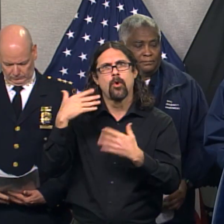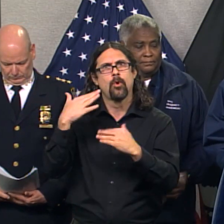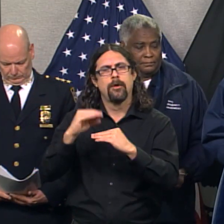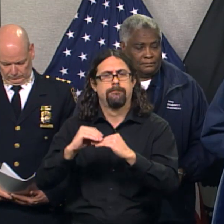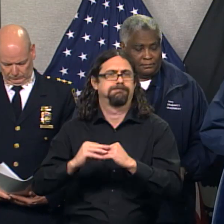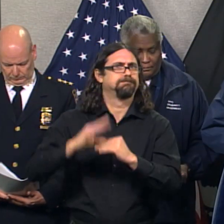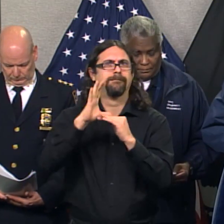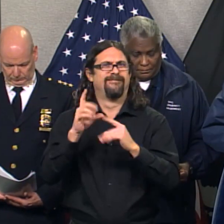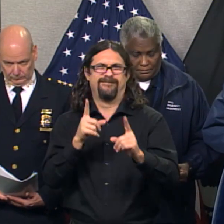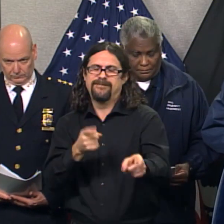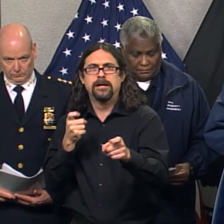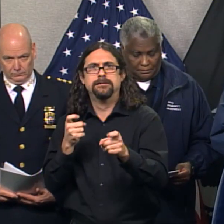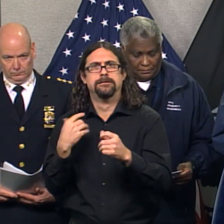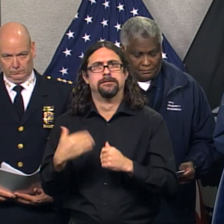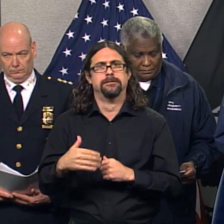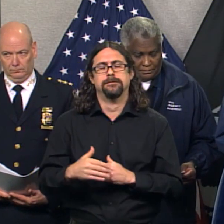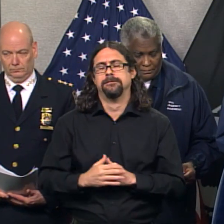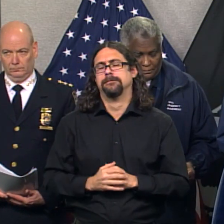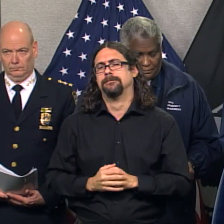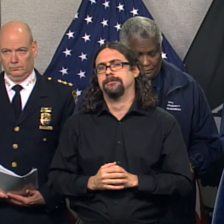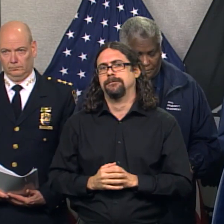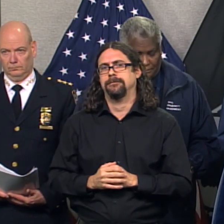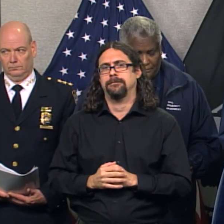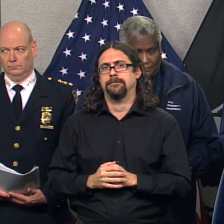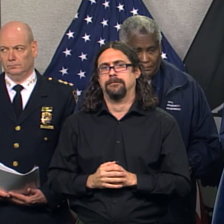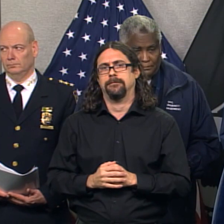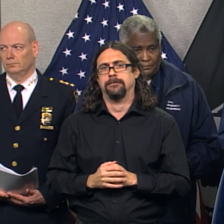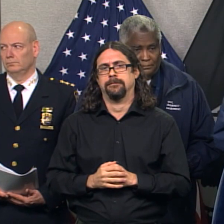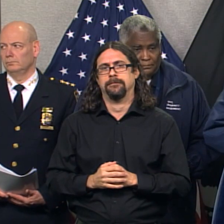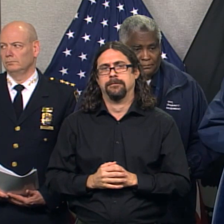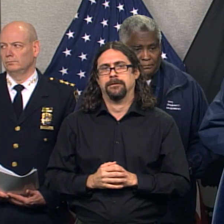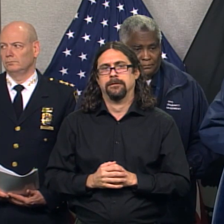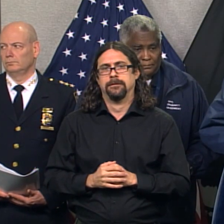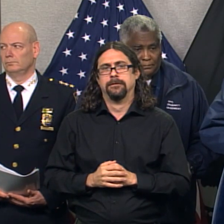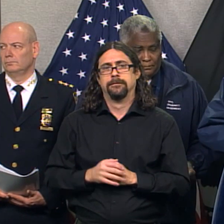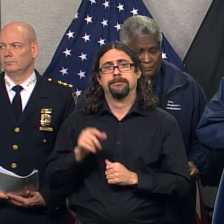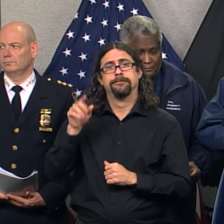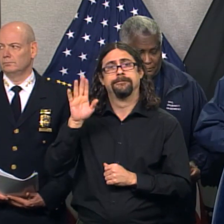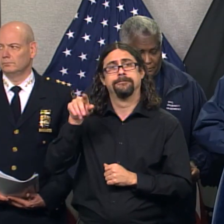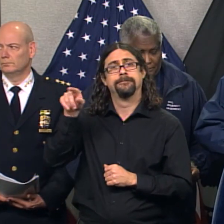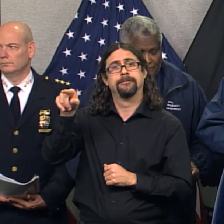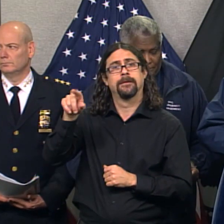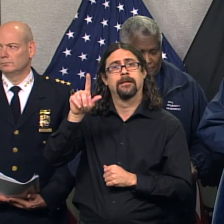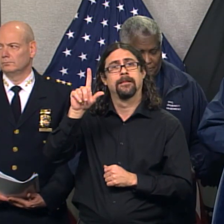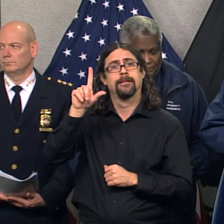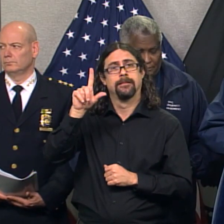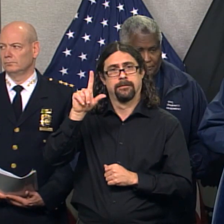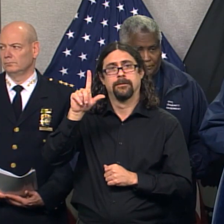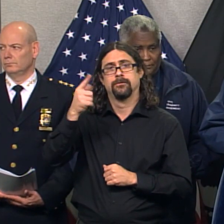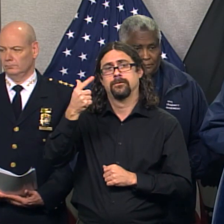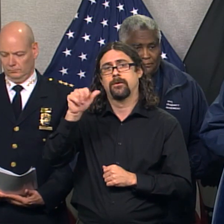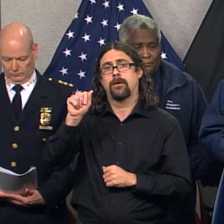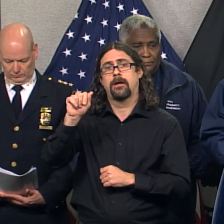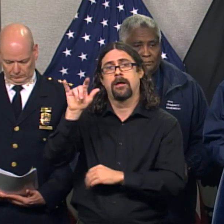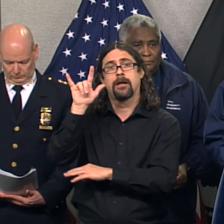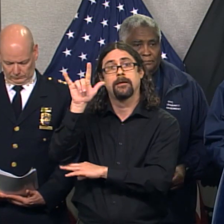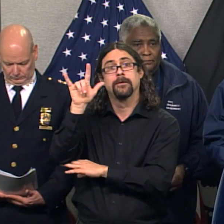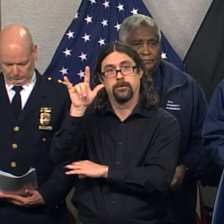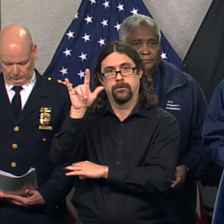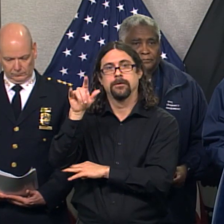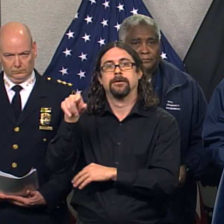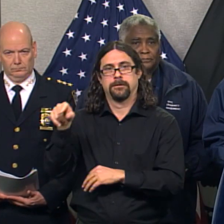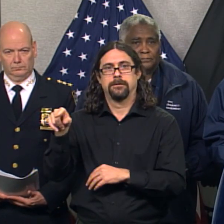had 2 hours in a row at LaGuardia, and LaGuardia is one of our primary